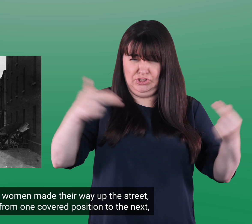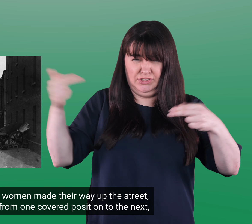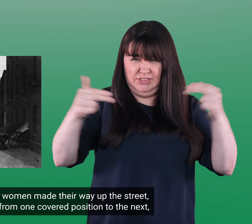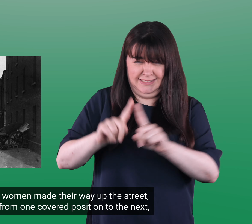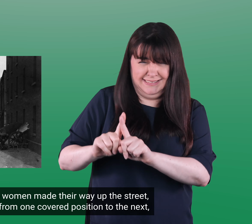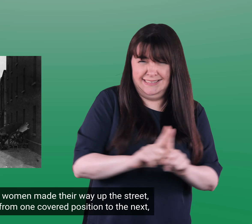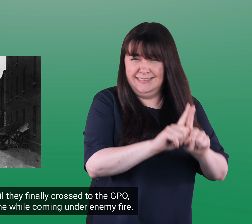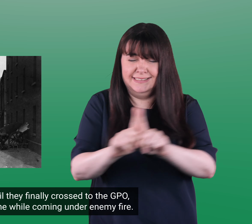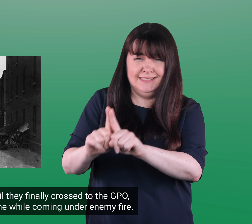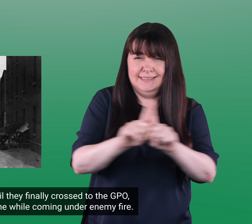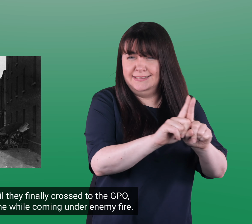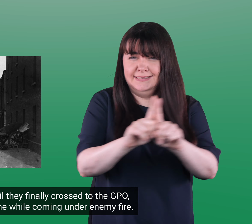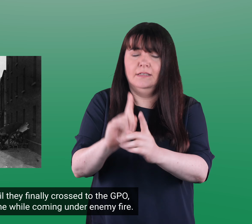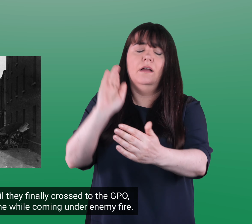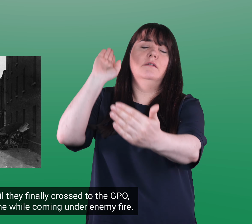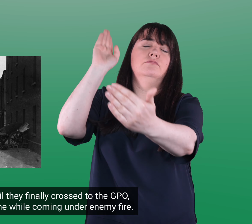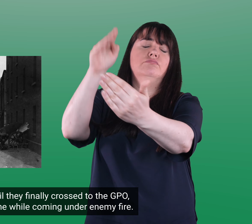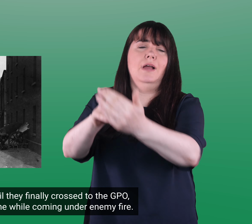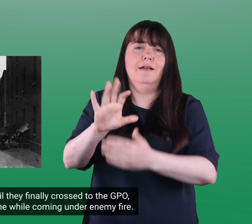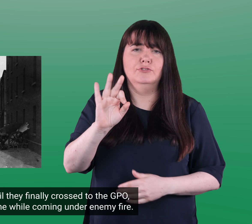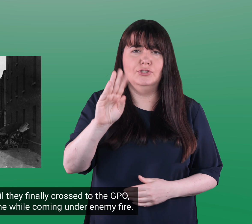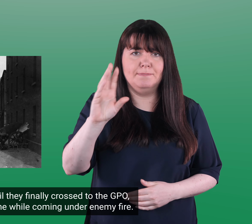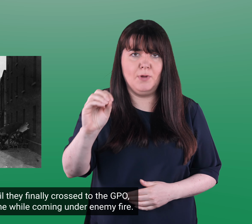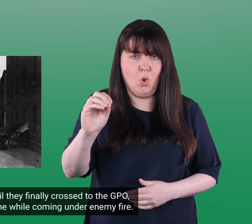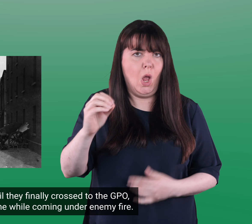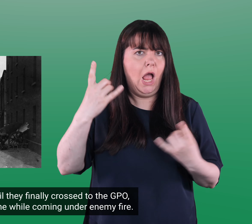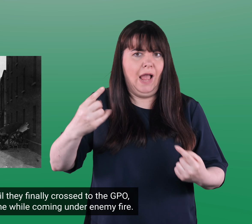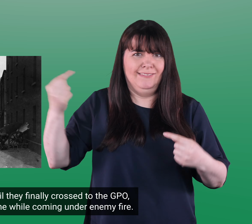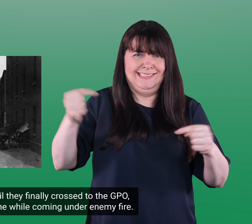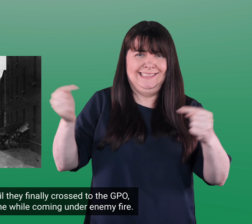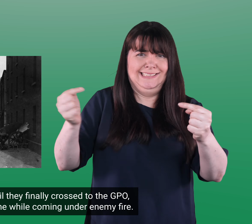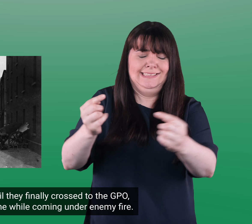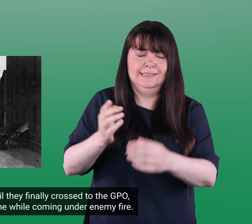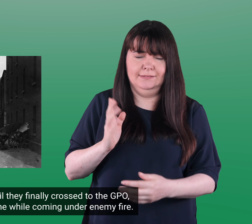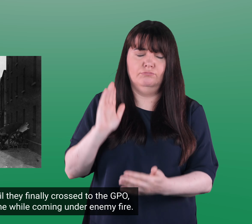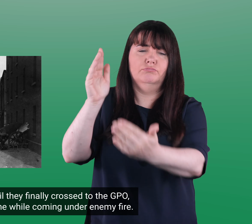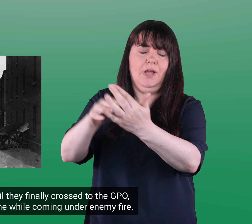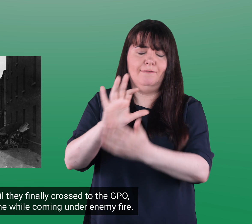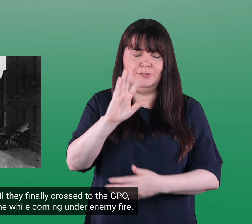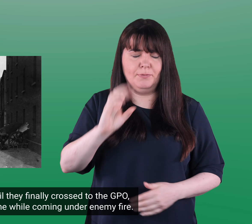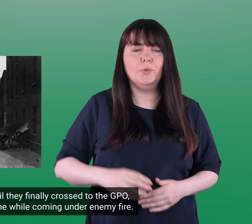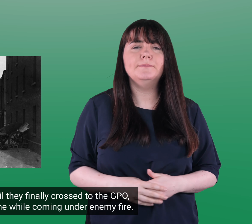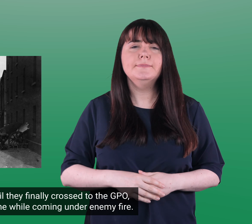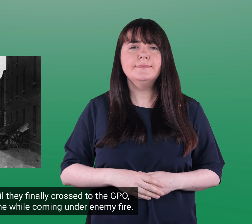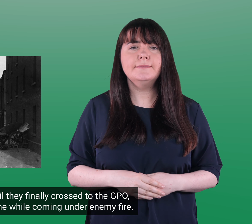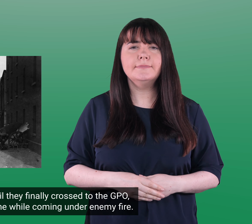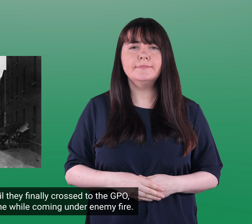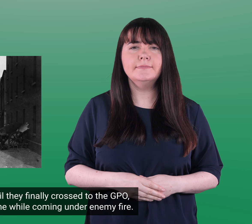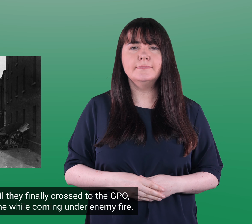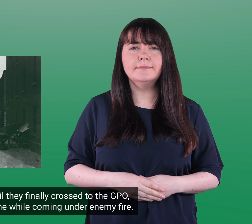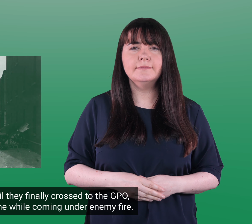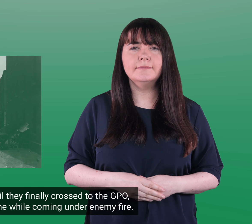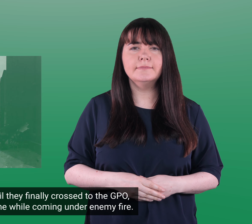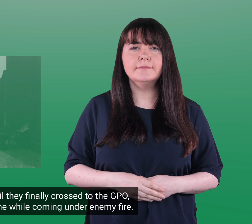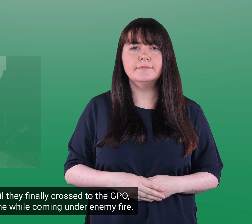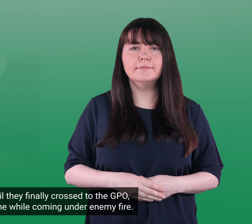next, until they finally crossed to the GPO, all the while coming under enemy fire.